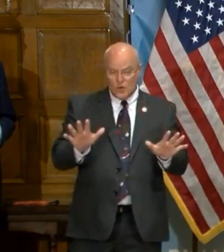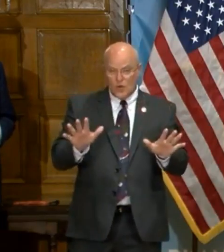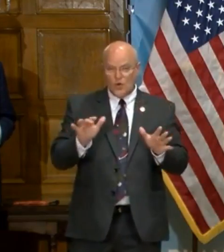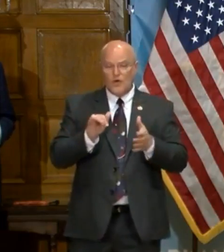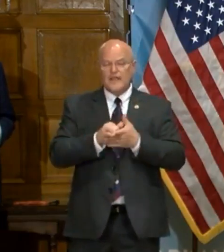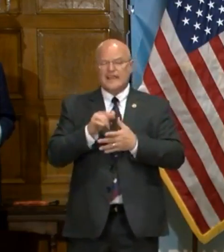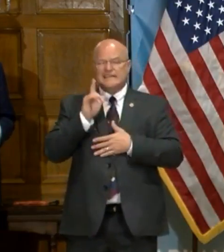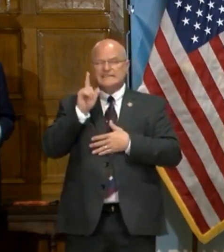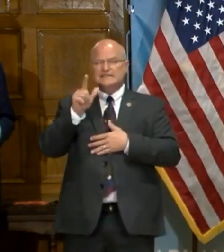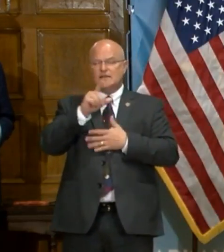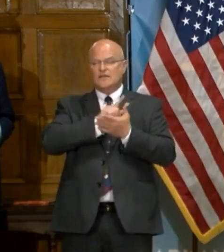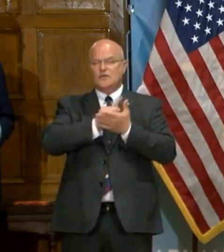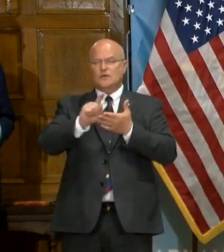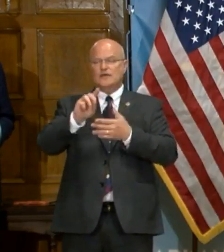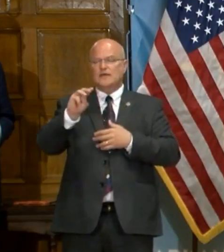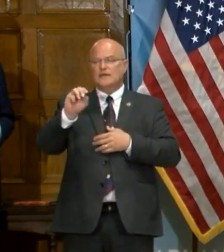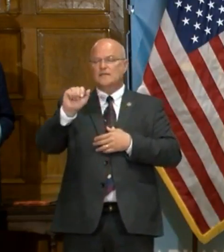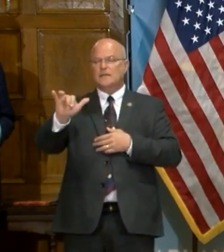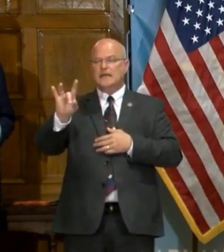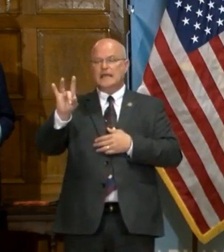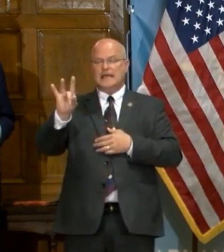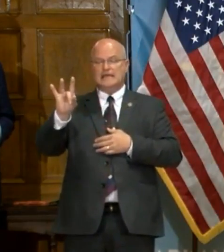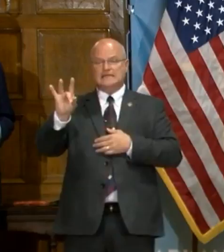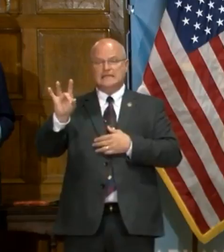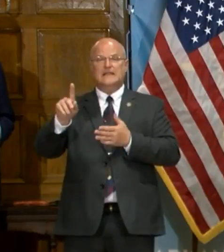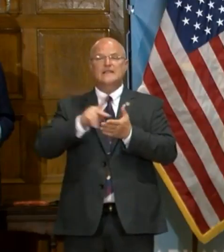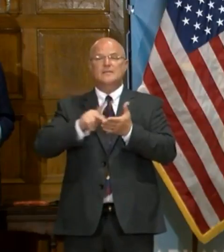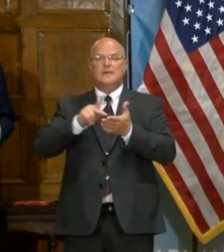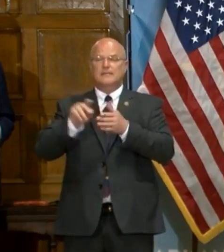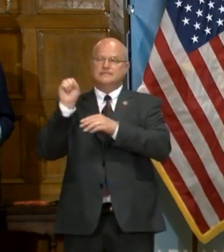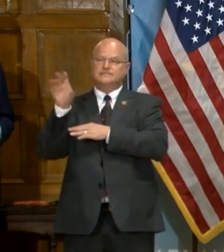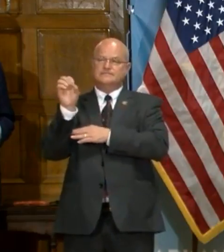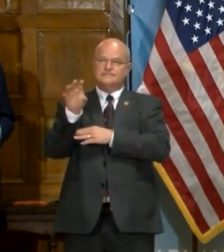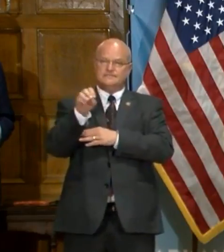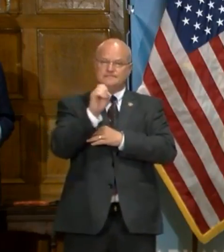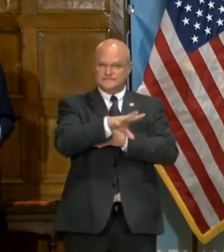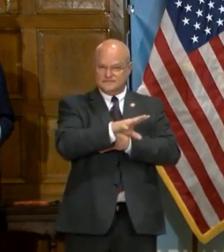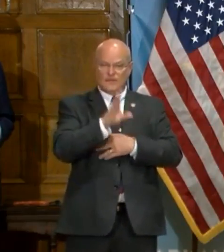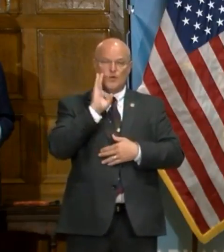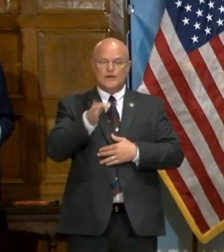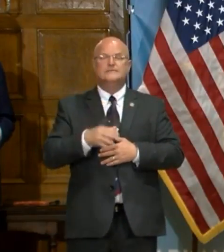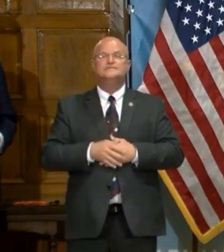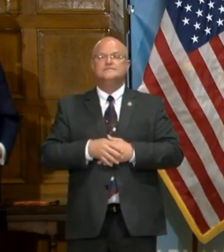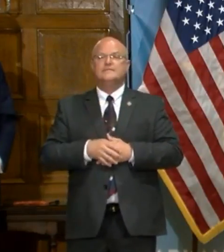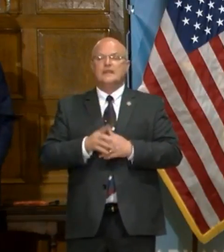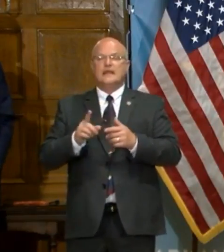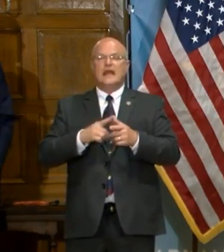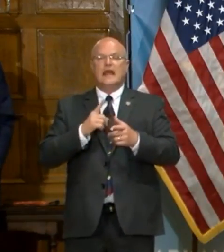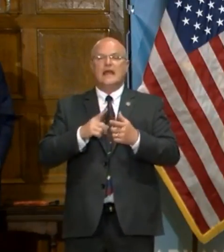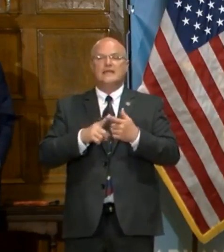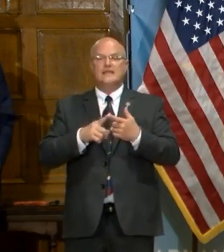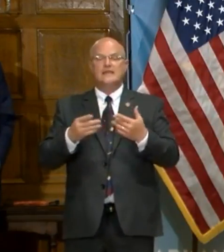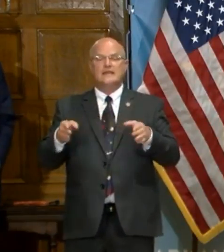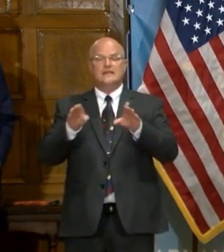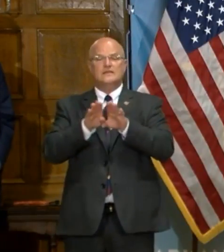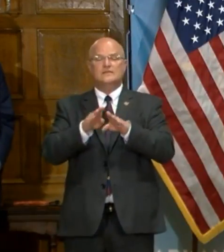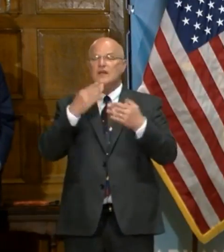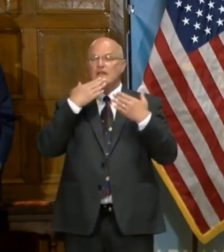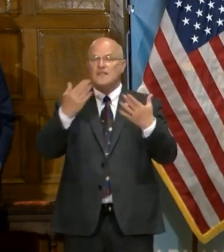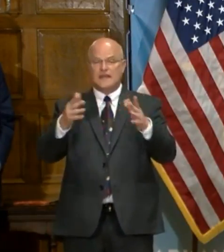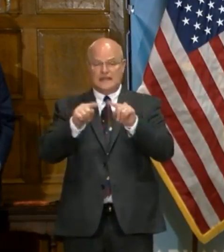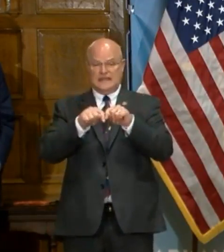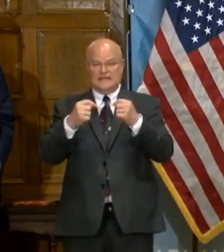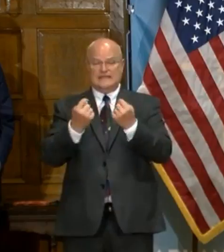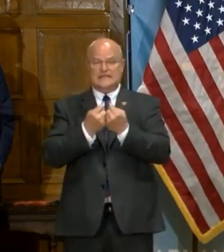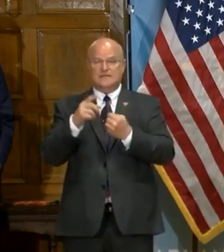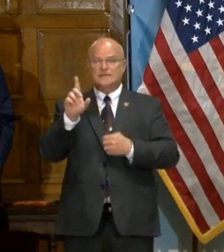that sometime in that week of May 18th, we'd like to have those payments made available. And then I just conclude, Governor, by thanking the